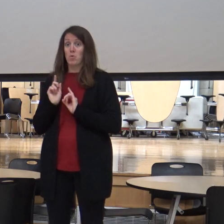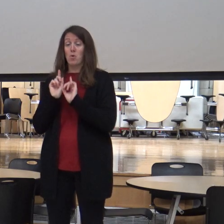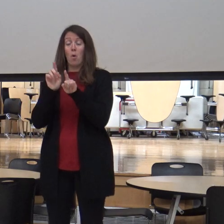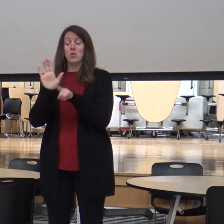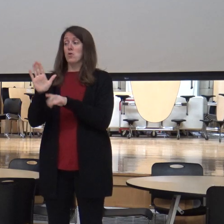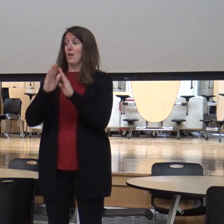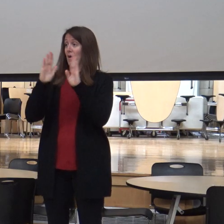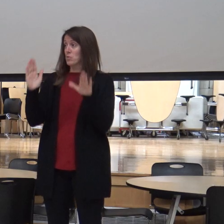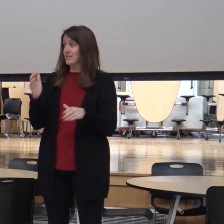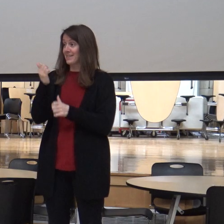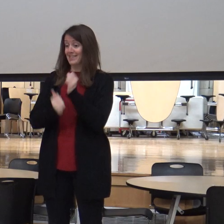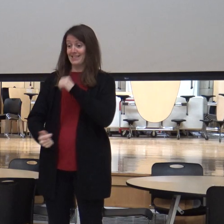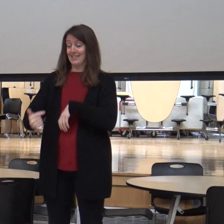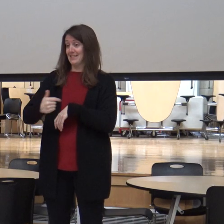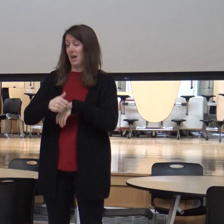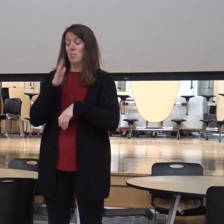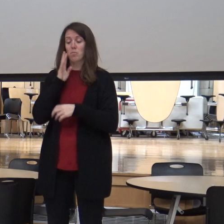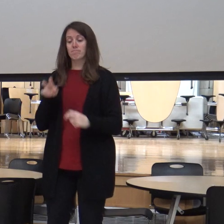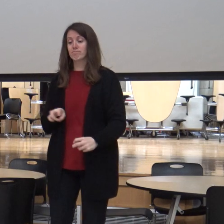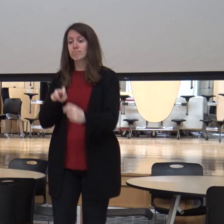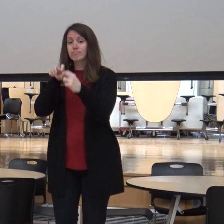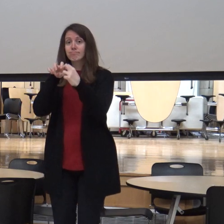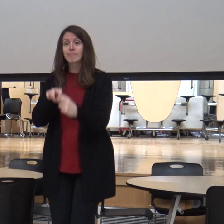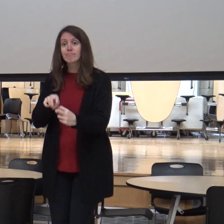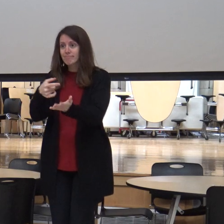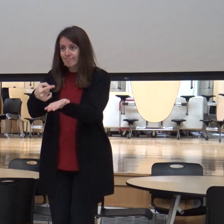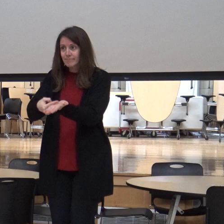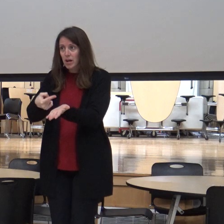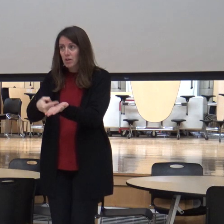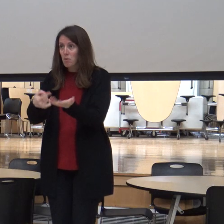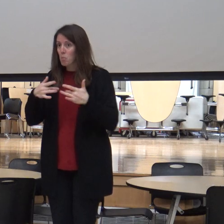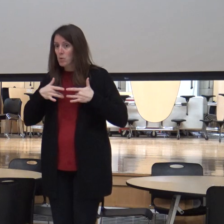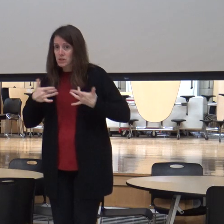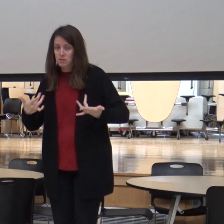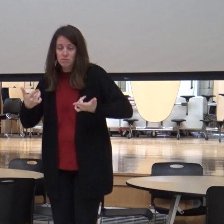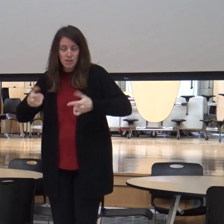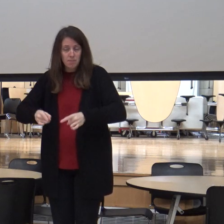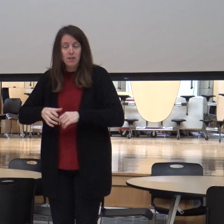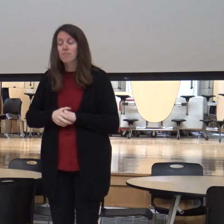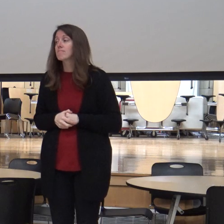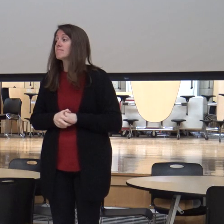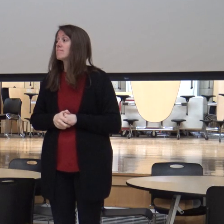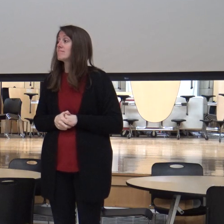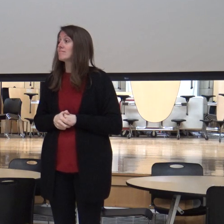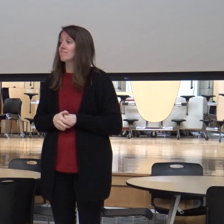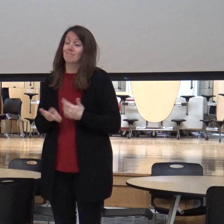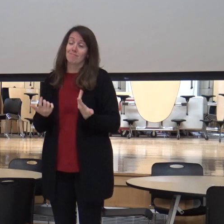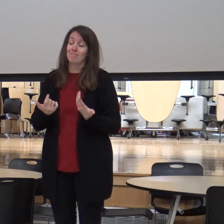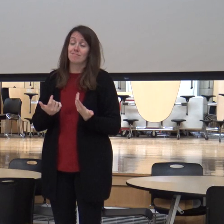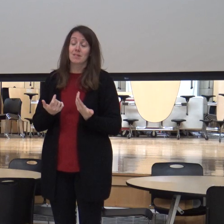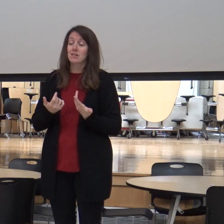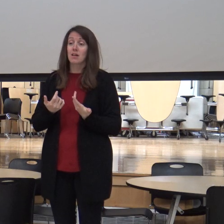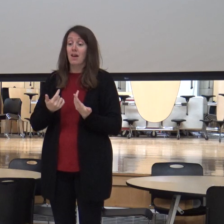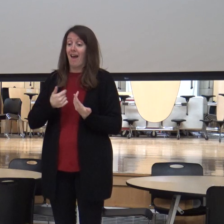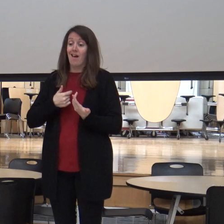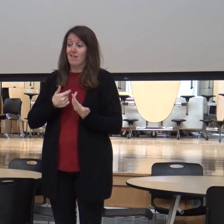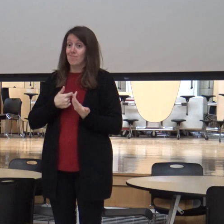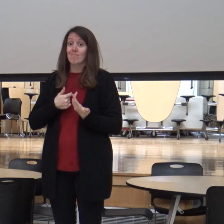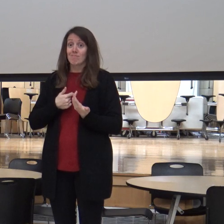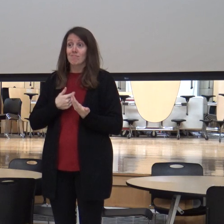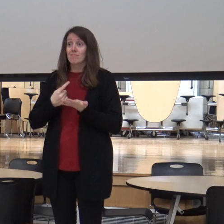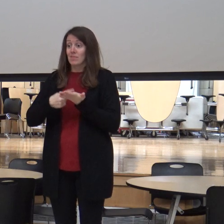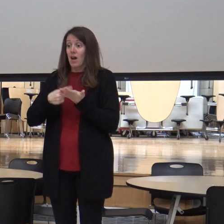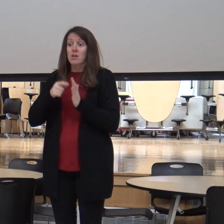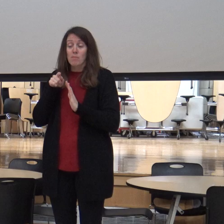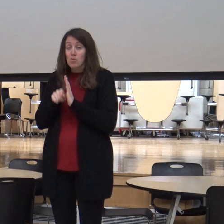any point, and we're gonna sit down, and we're gonna talk about what's going on. And we're really used to talking about suicide, and people that wanna hurt